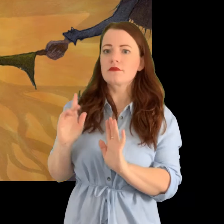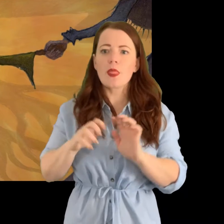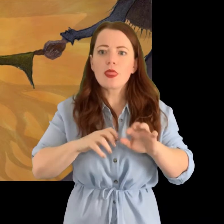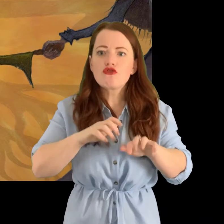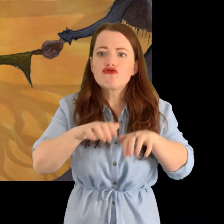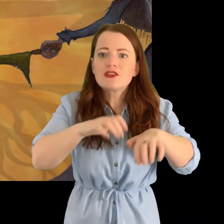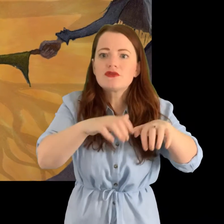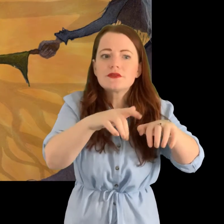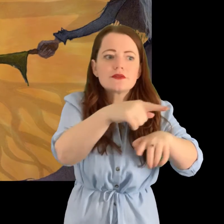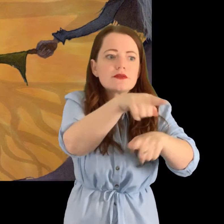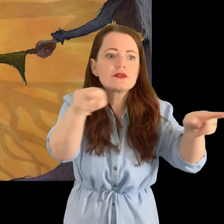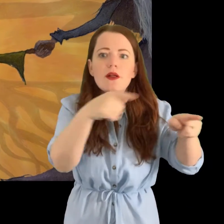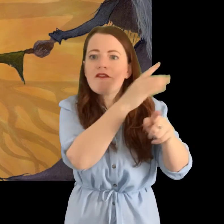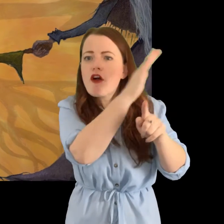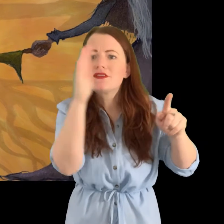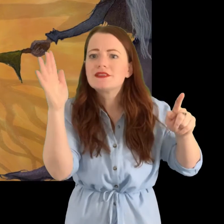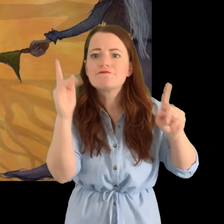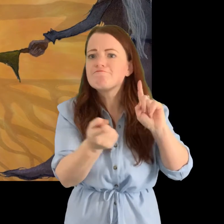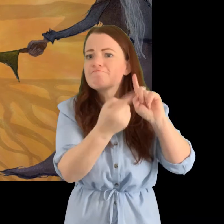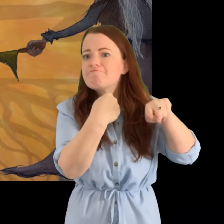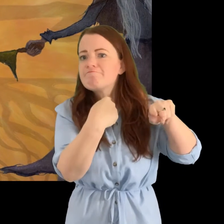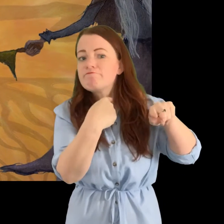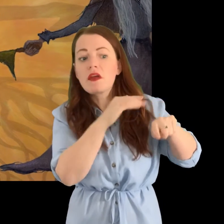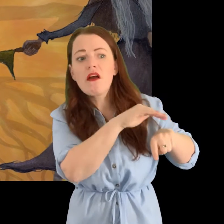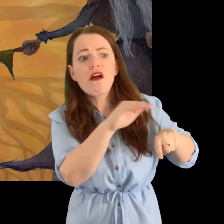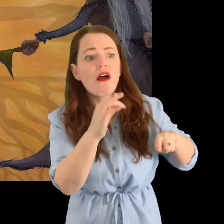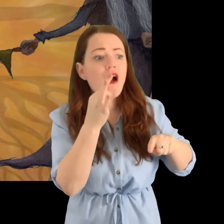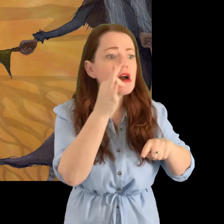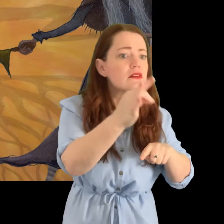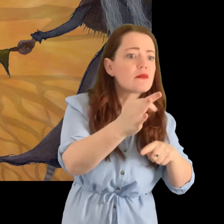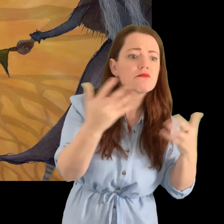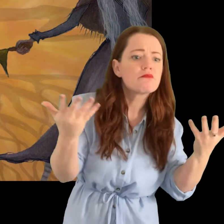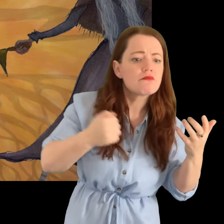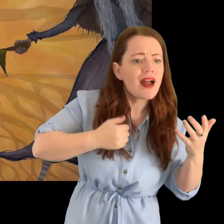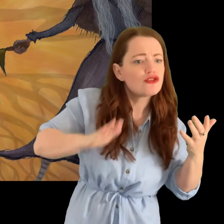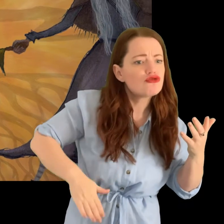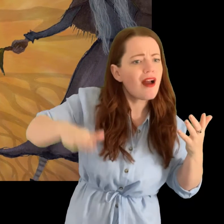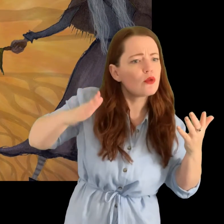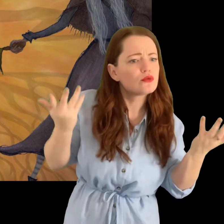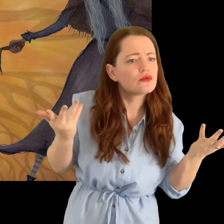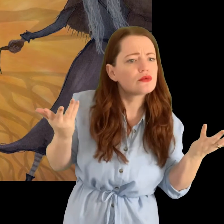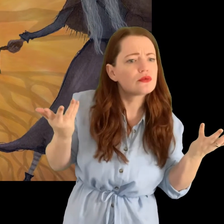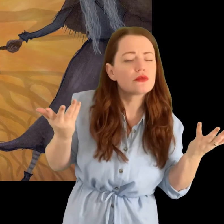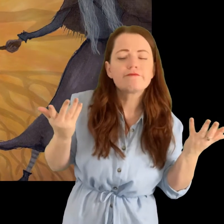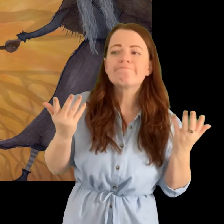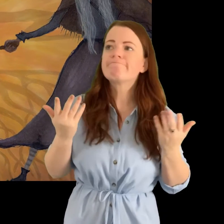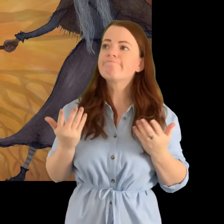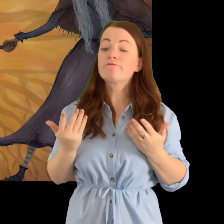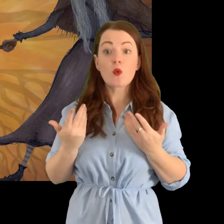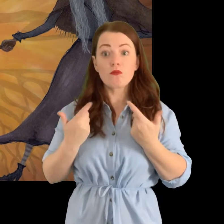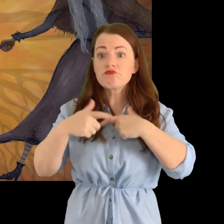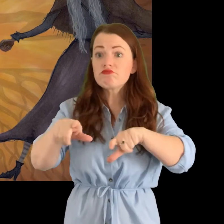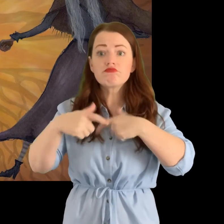from, and the creatures of the forest did not seem to want to answer when she asked them of her childhood.